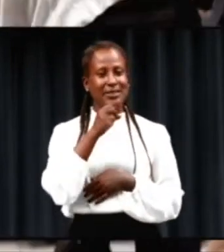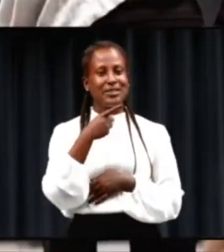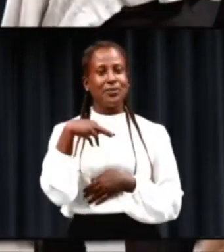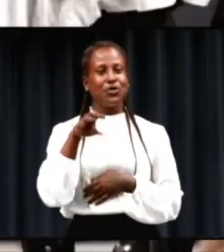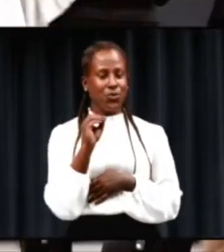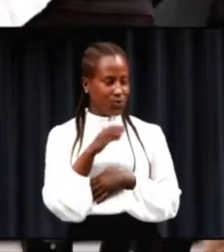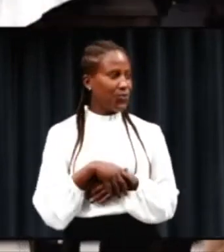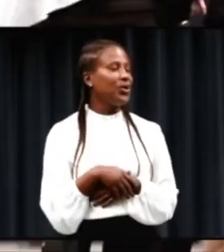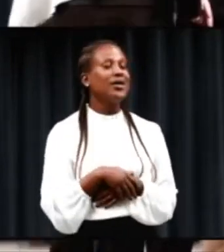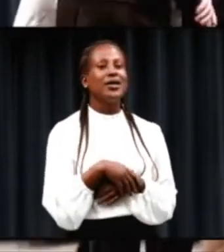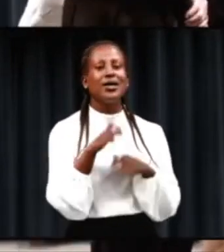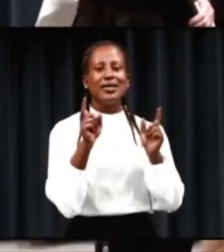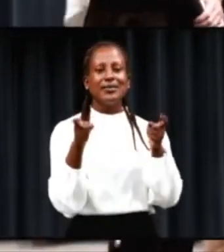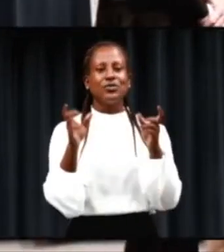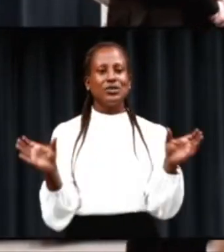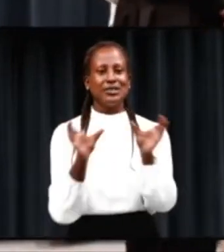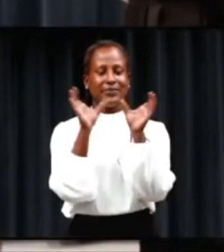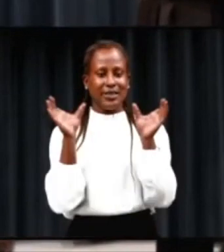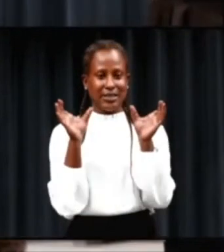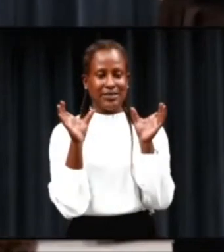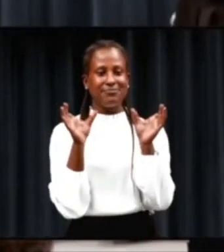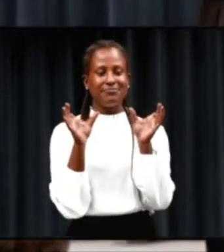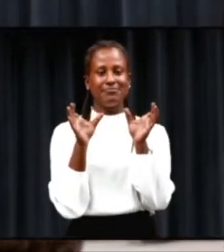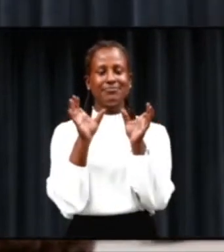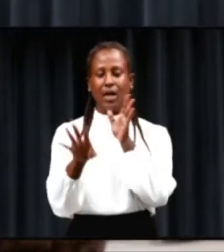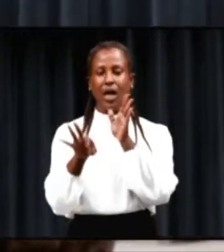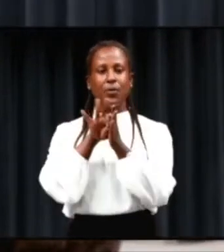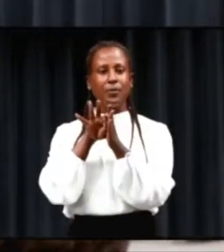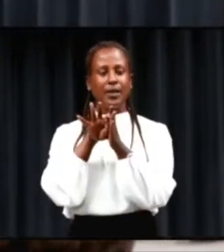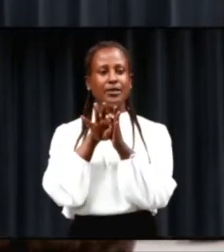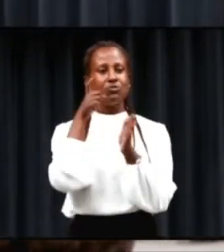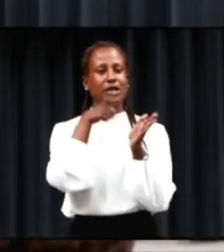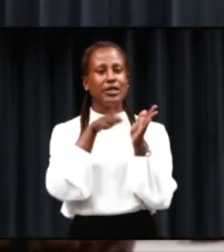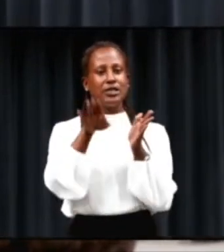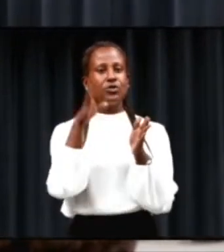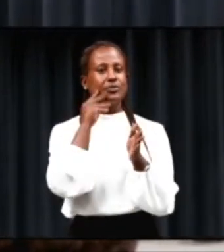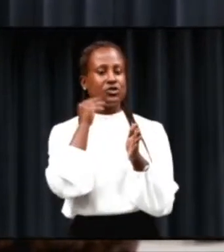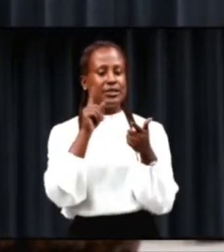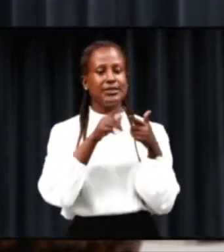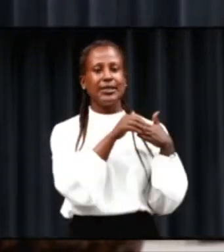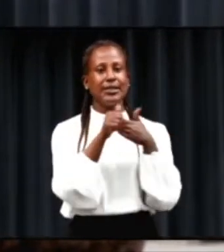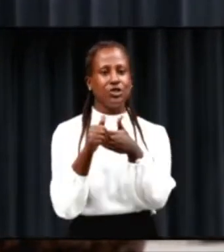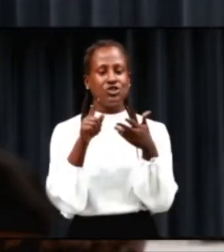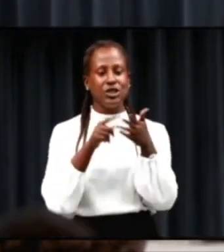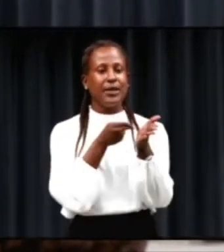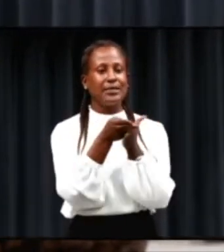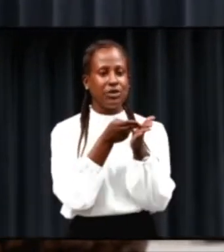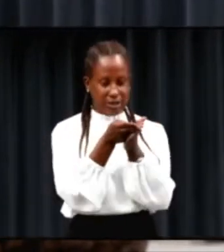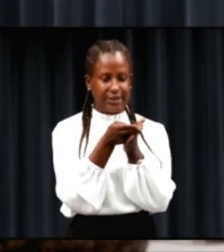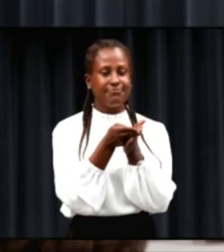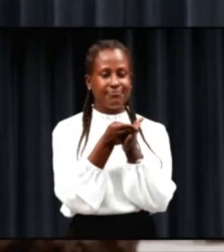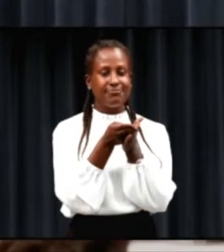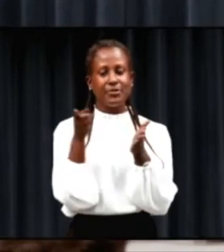to you a certificate of appointment in recognition of your experience, leadership, professionalism, and integrity. Be it hereby